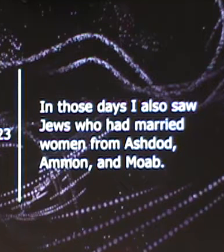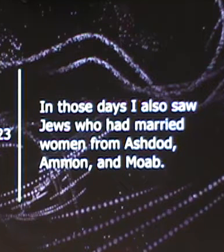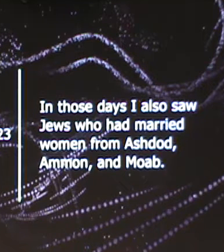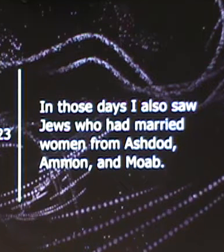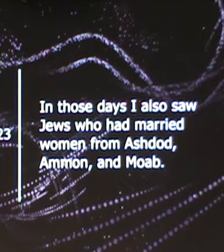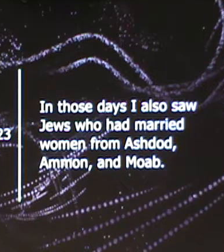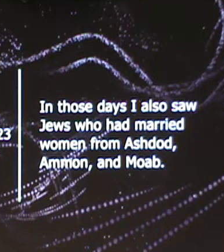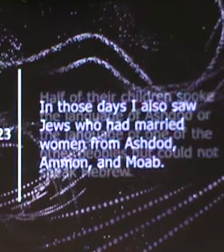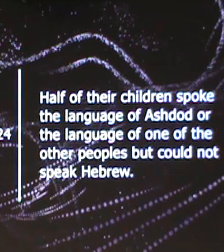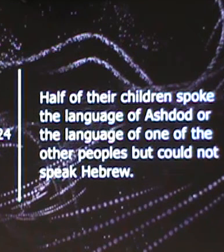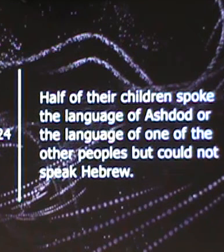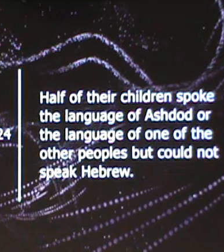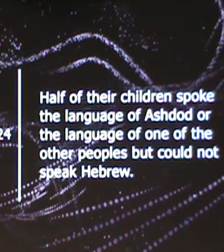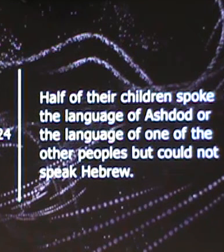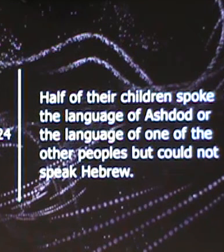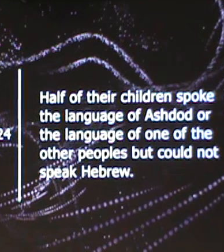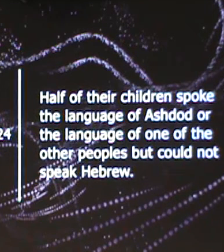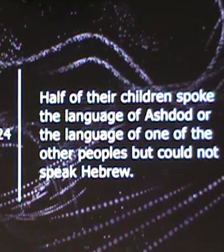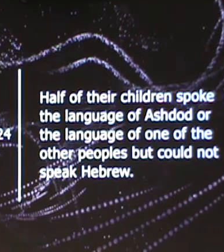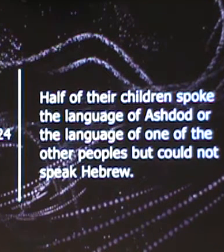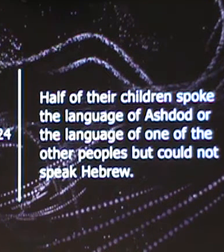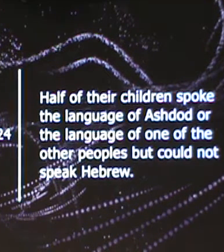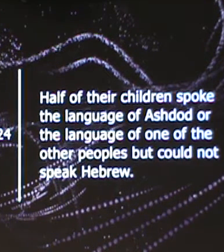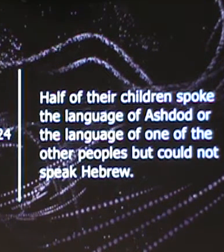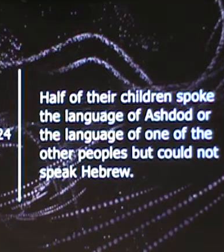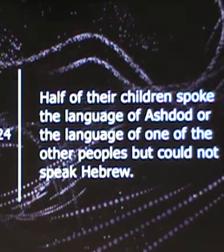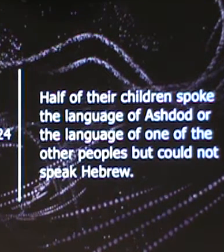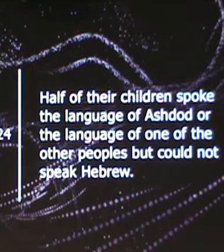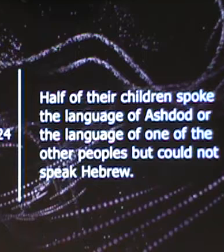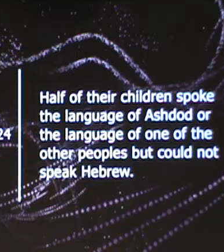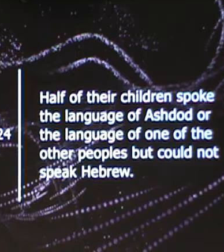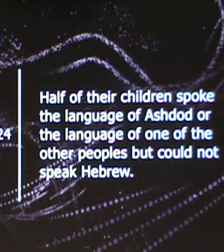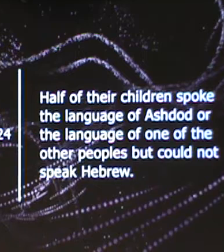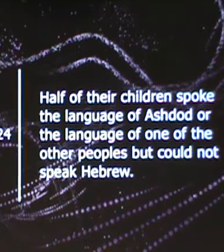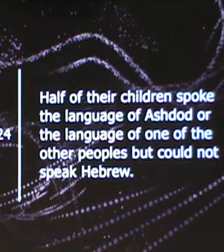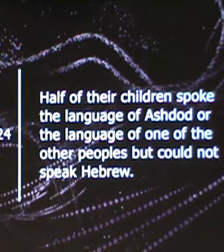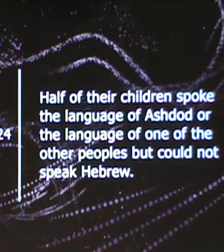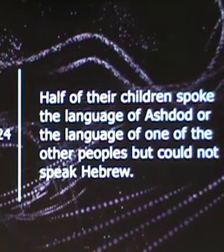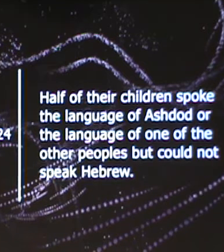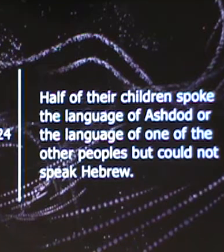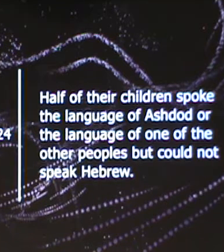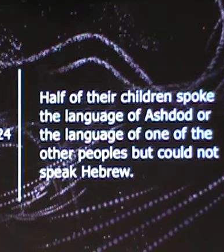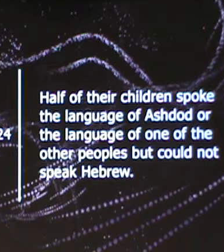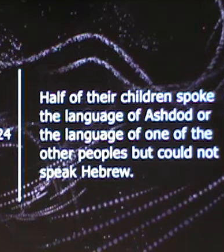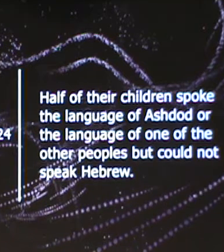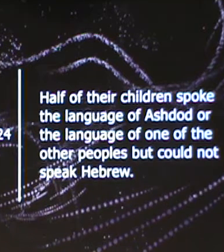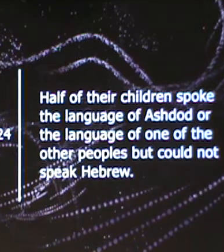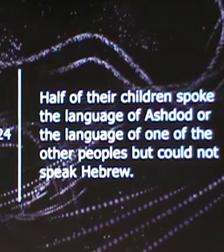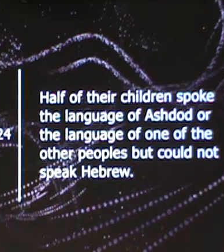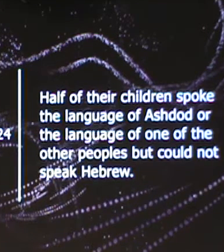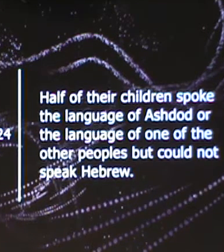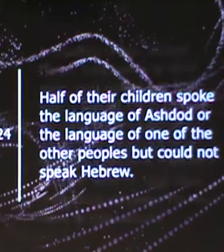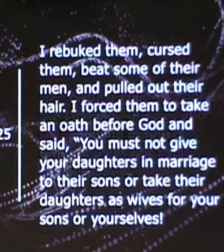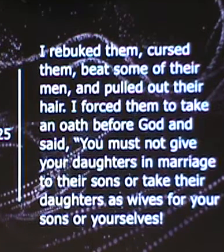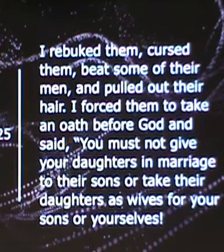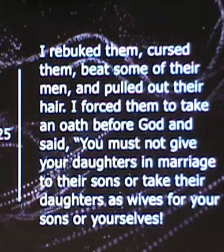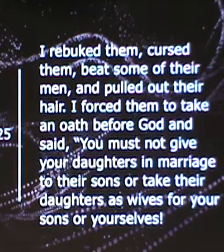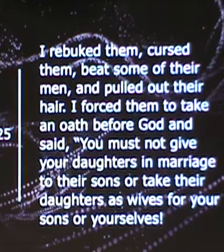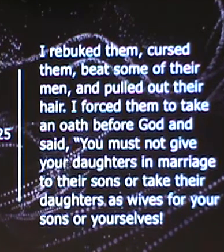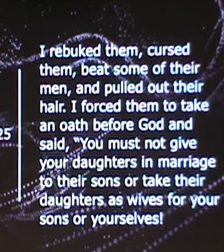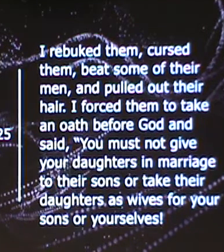Ashdod, Ammon, and Moab. Half of the children spoke the language of Ashdod or the language of one of the other peoples, but could not speak